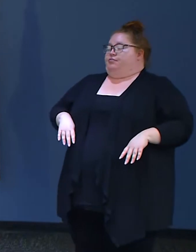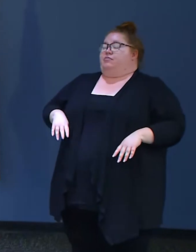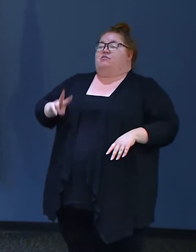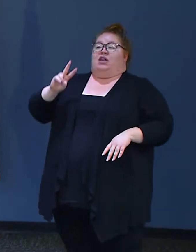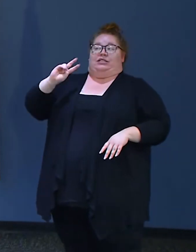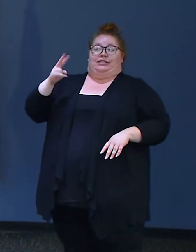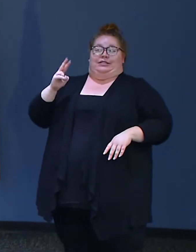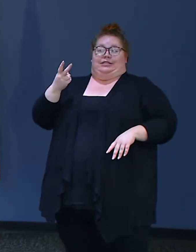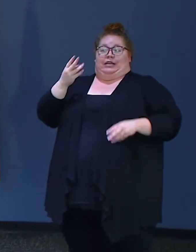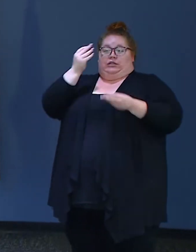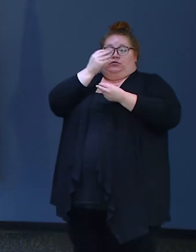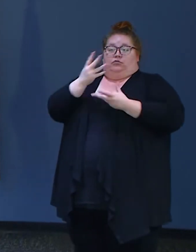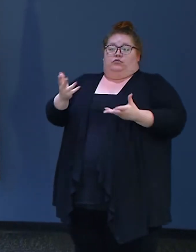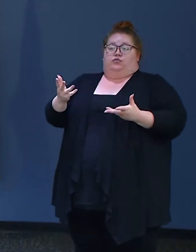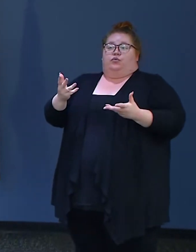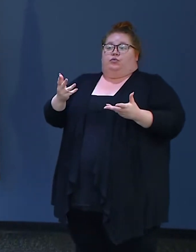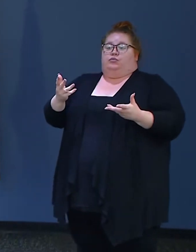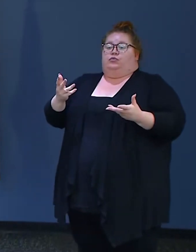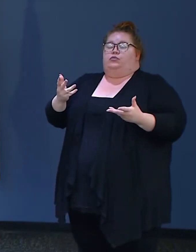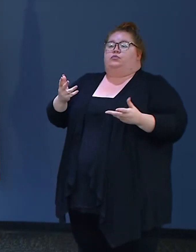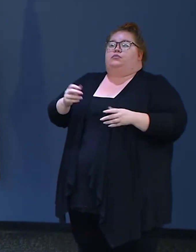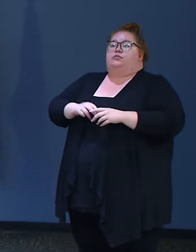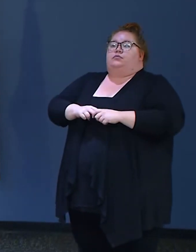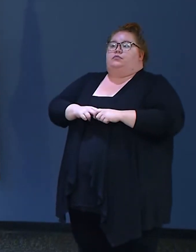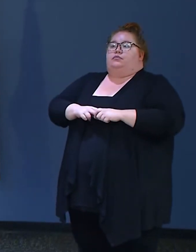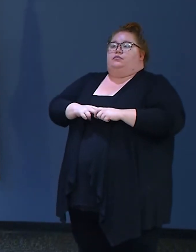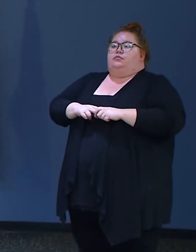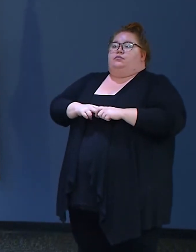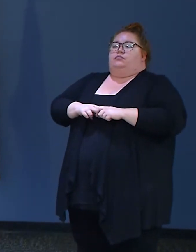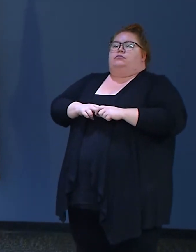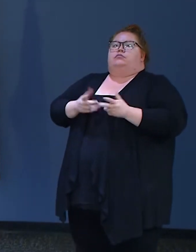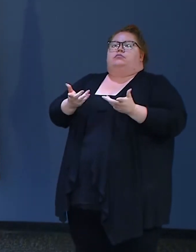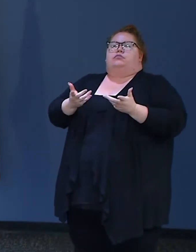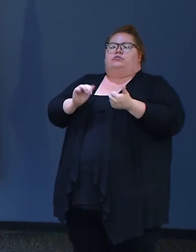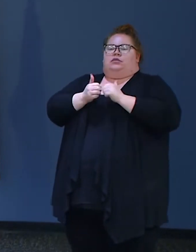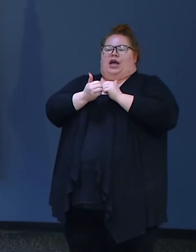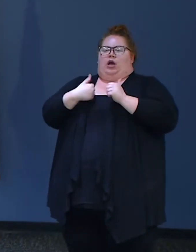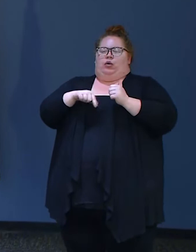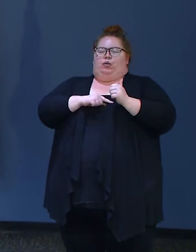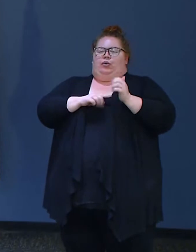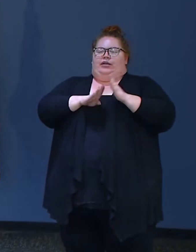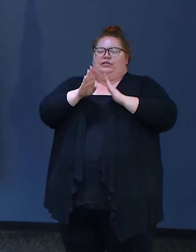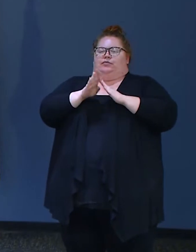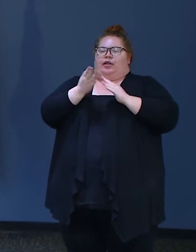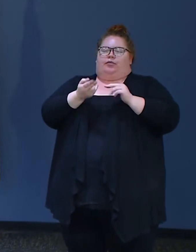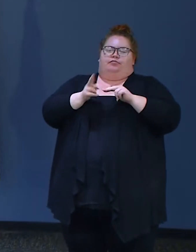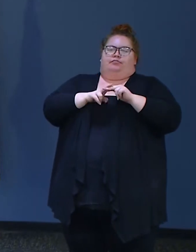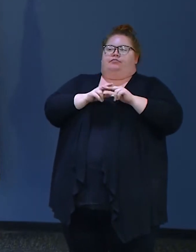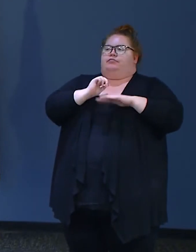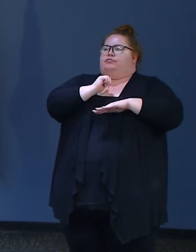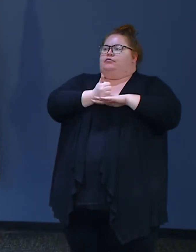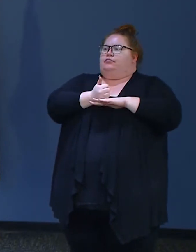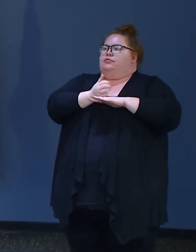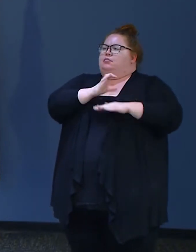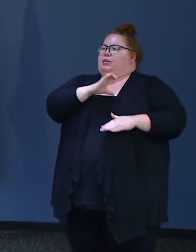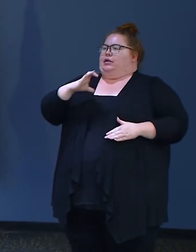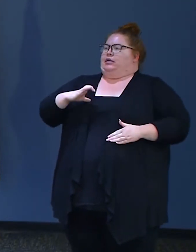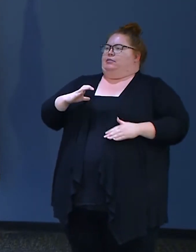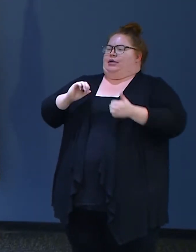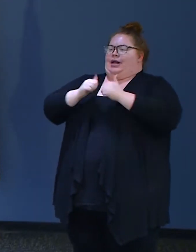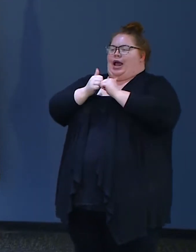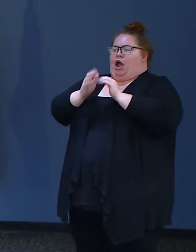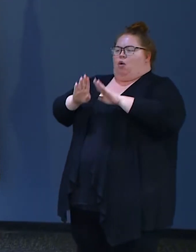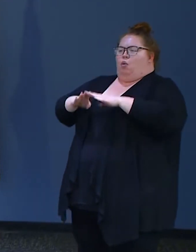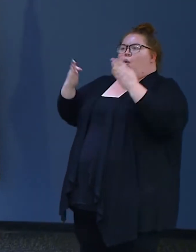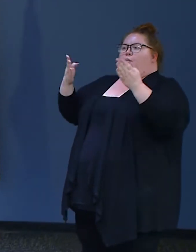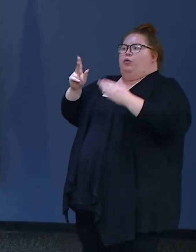lately about the development of a committee or task force related to reopening Kern County. So